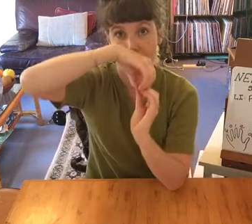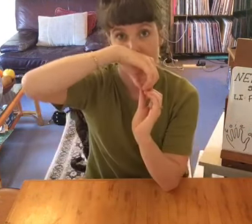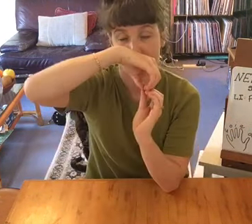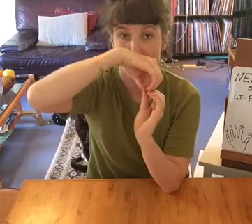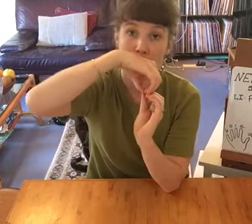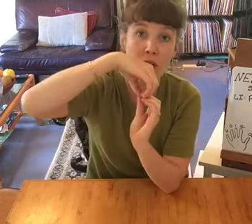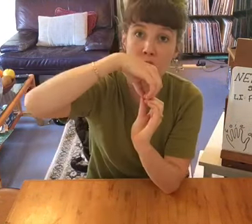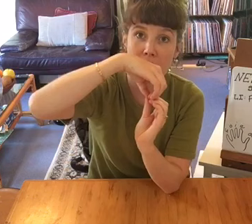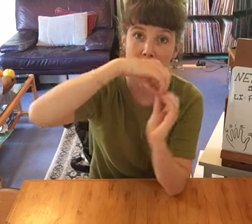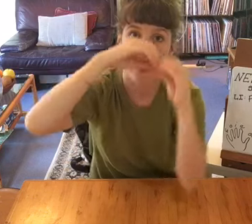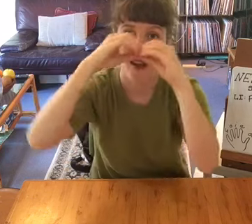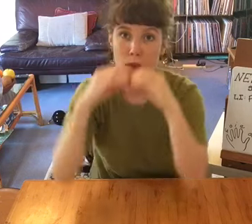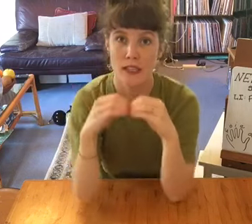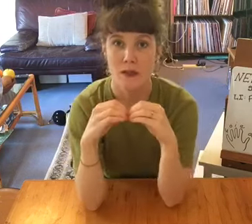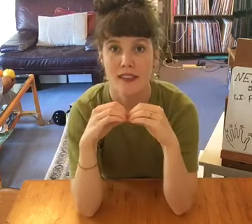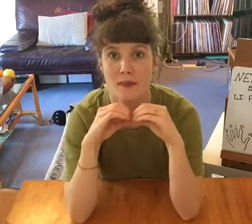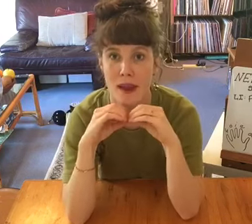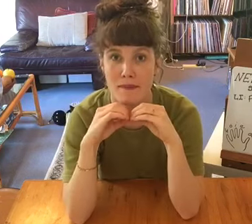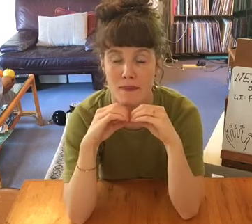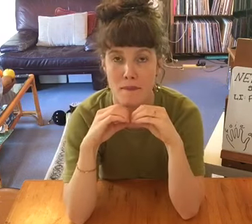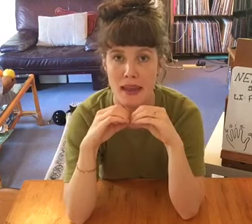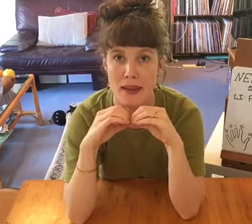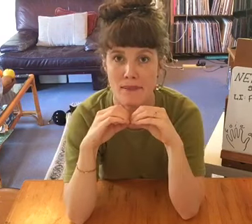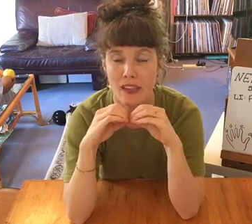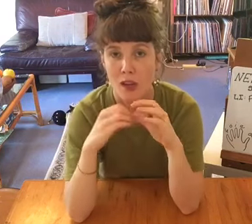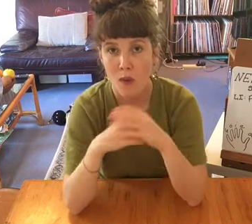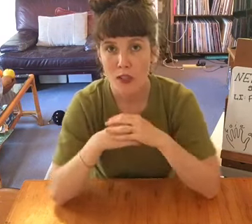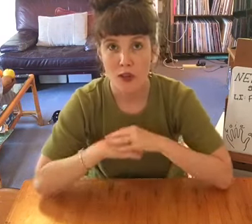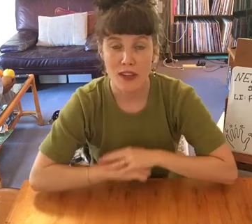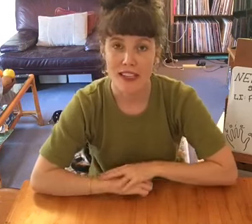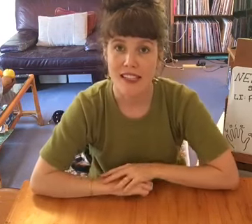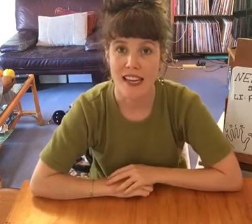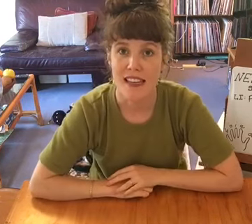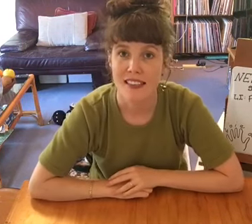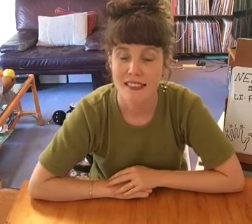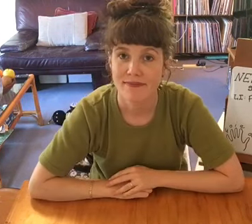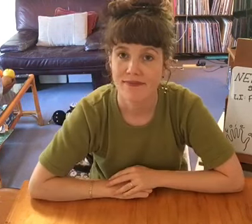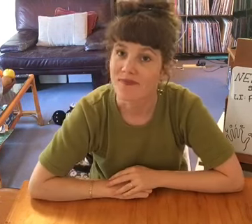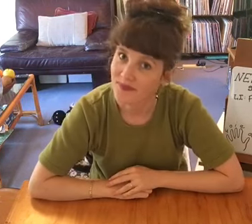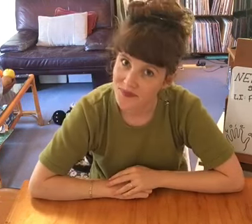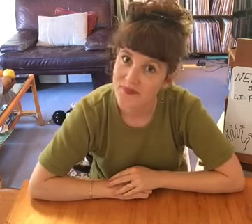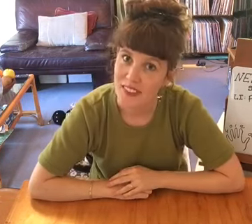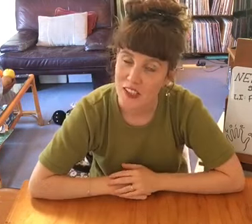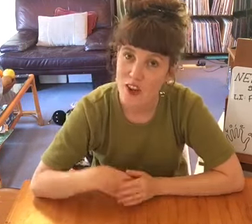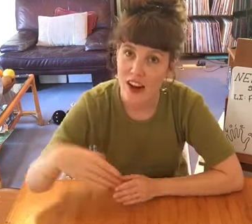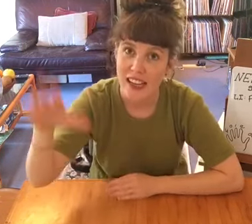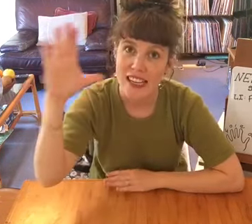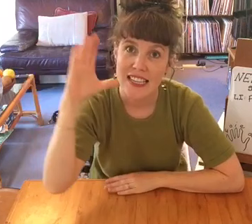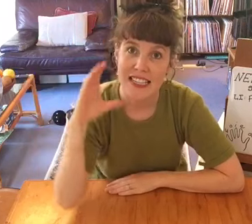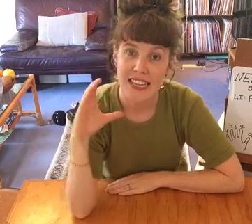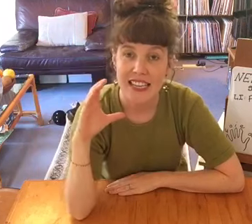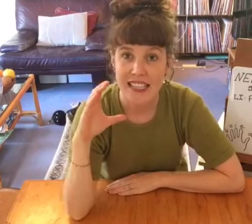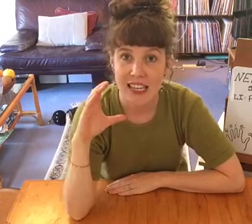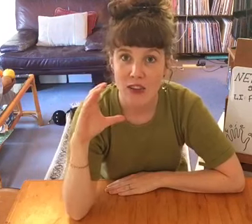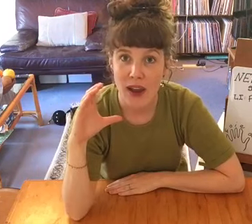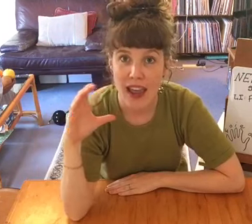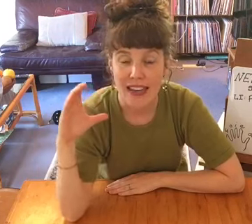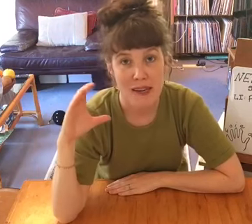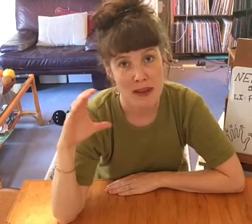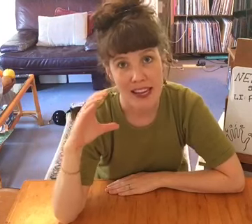But we don't do it that way. We do it this way. B. What do you think C is? You got it. C is getting your hand and making a